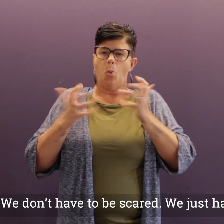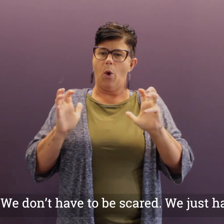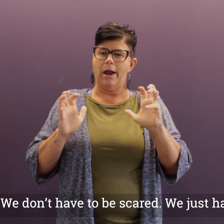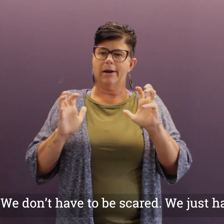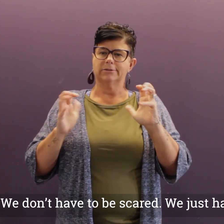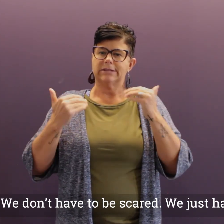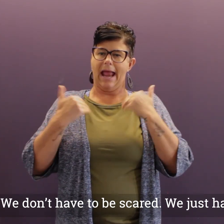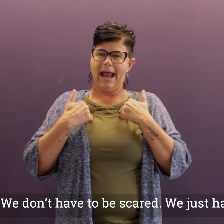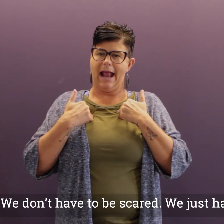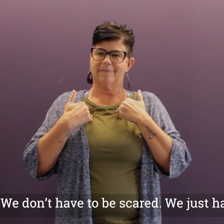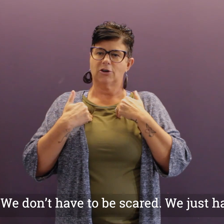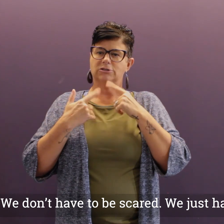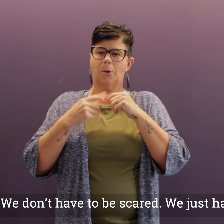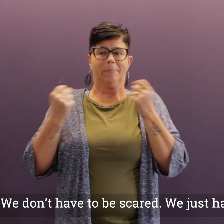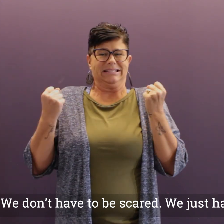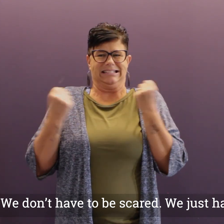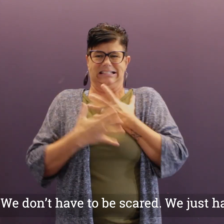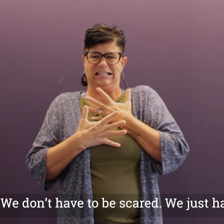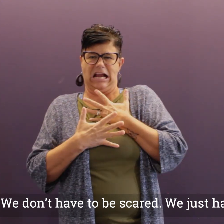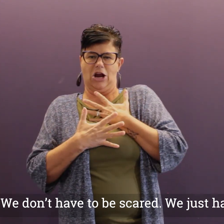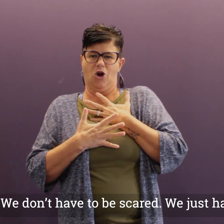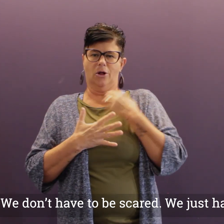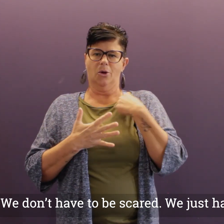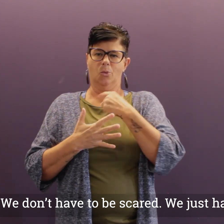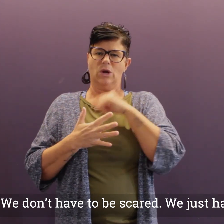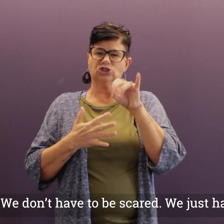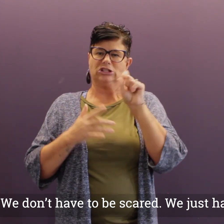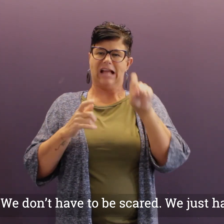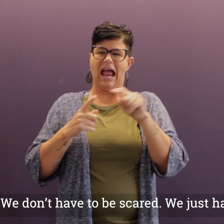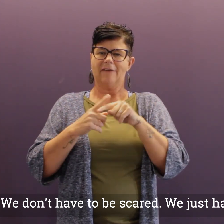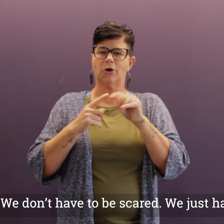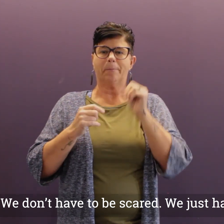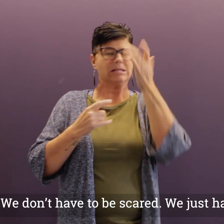We don't have to be scared. We just have to be smart.